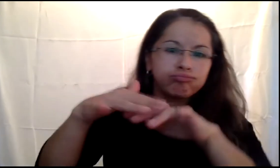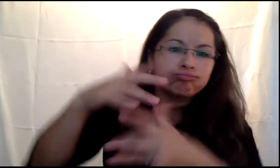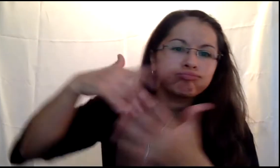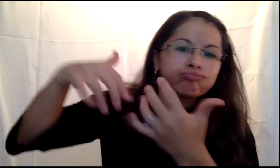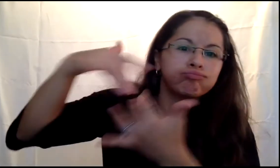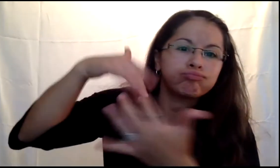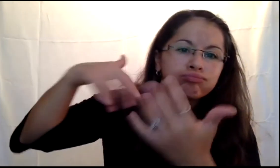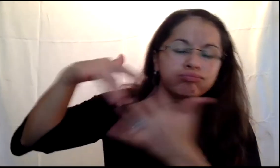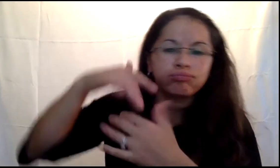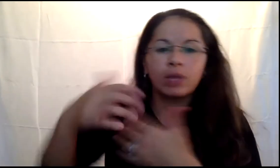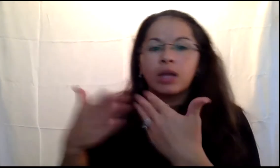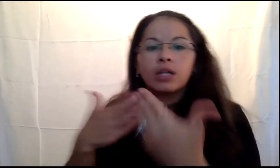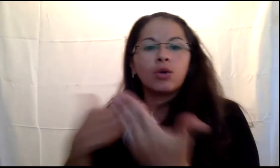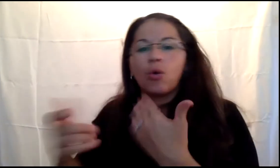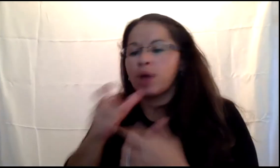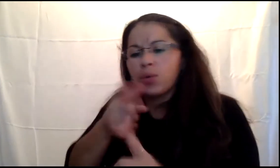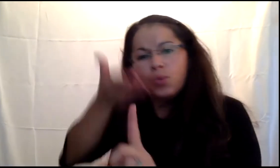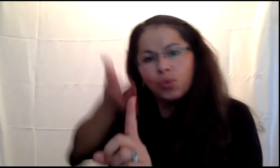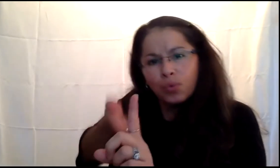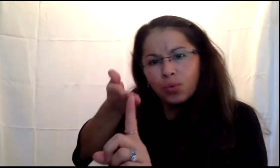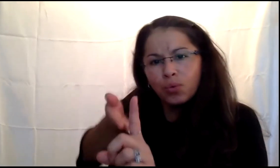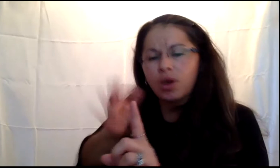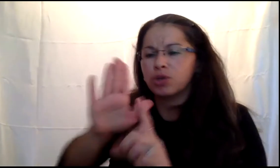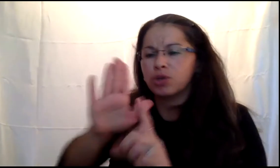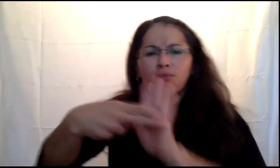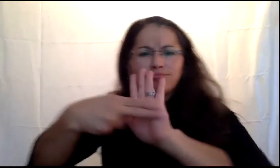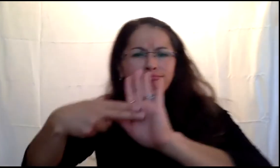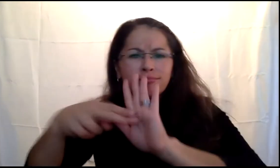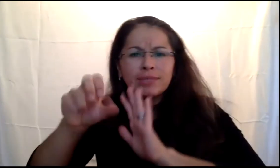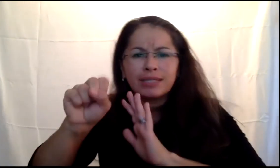your status, your cultural background, your economic